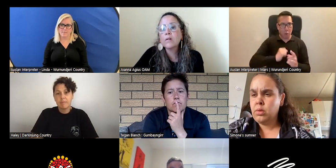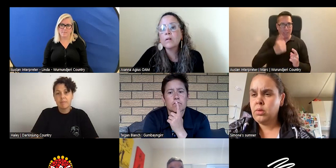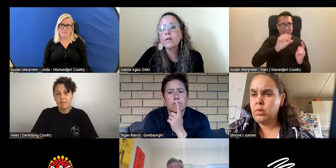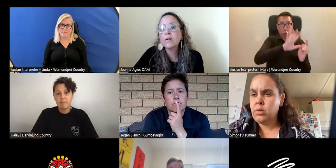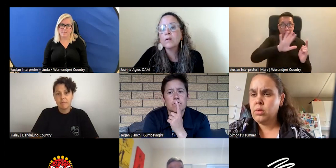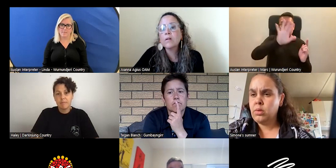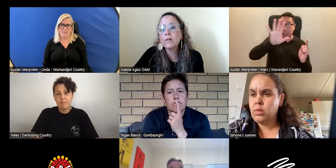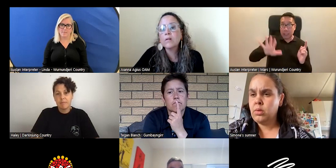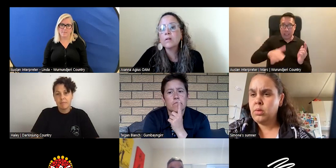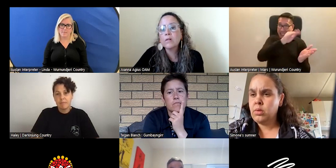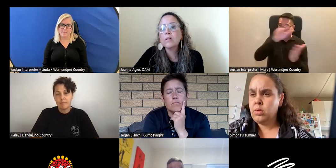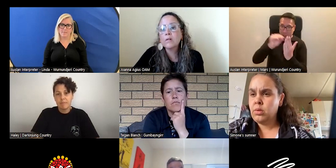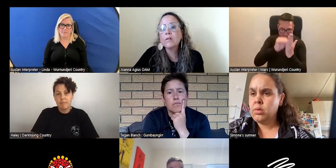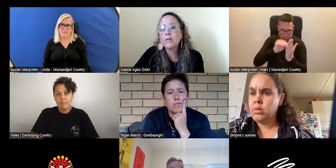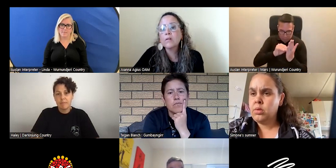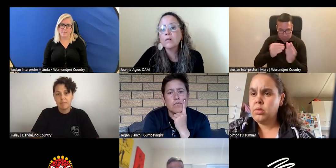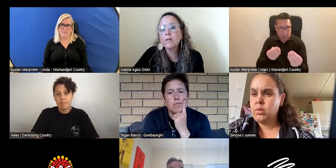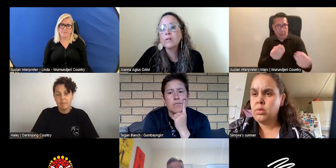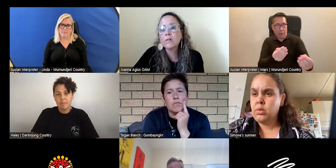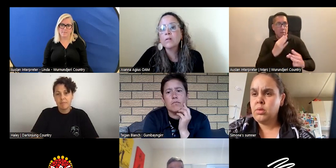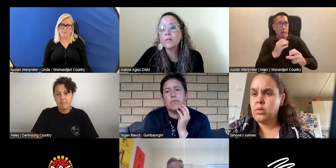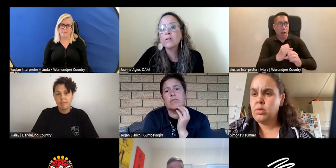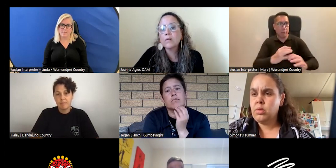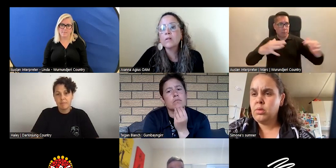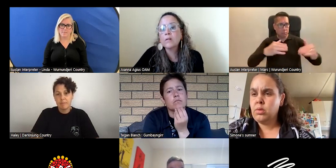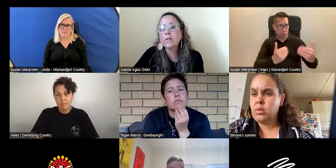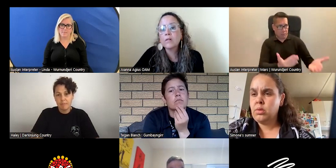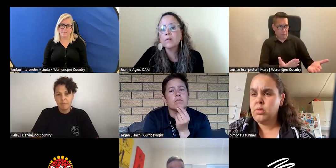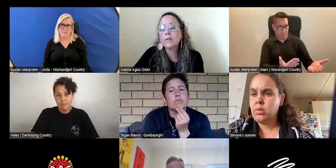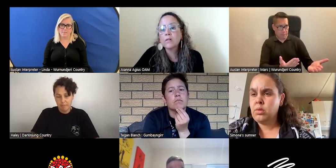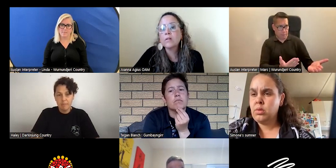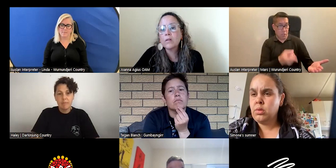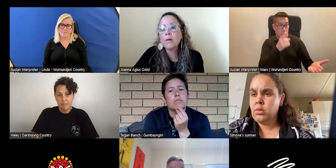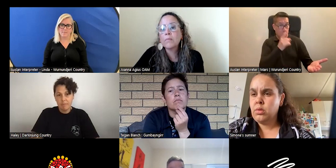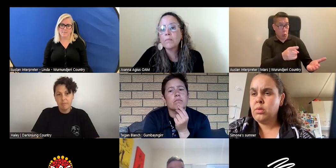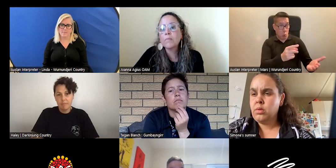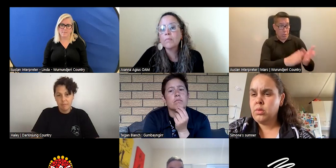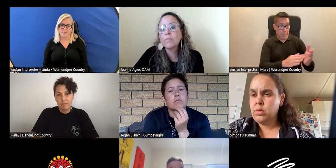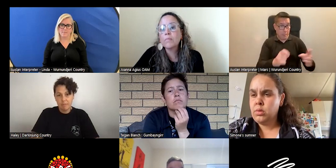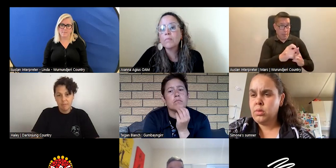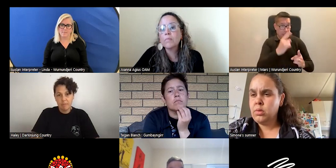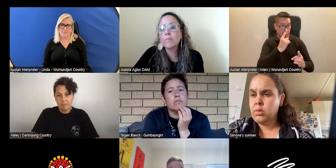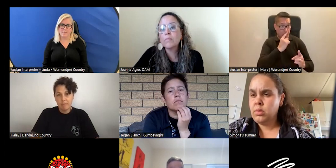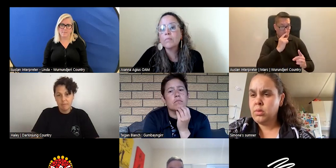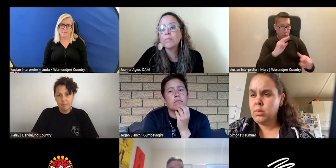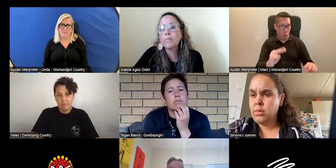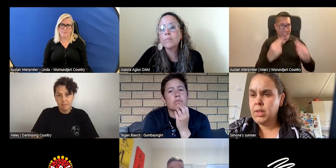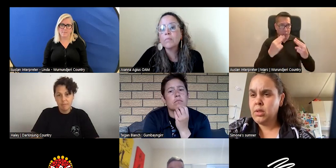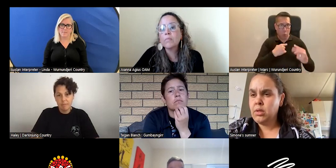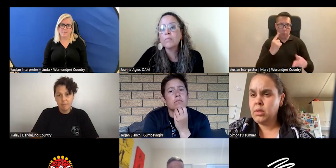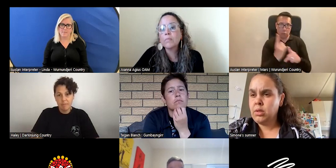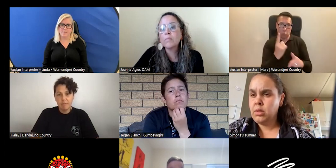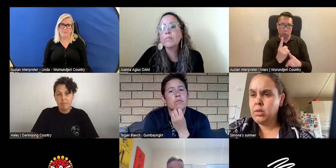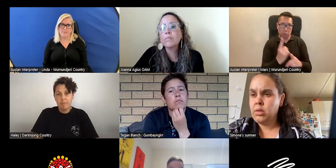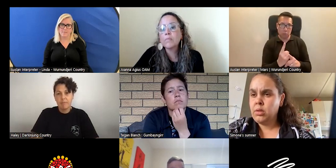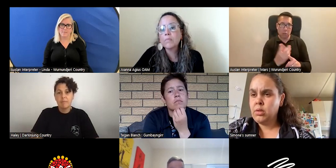and saying to the Parliament, this is what we're presenting to you. You politicians need to listen to what we got to say from our